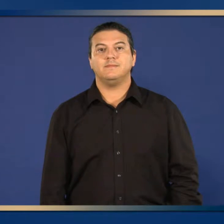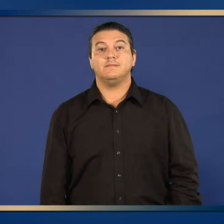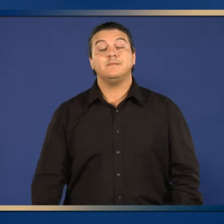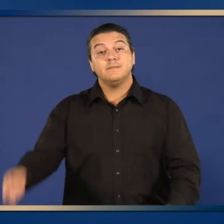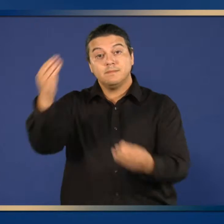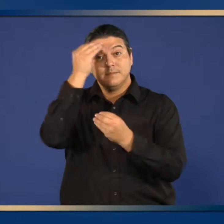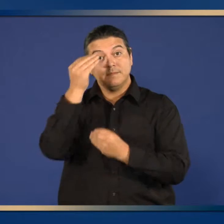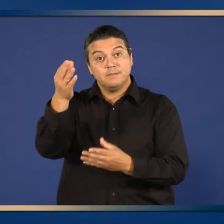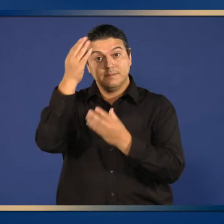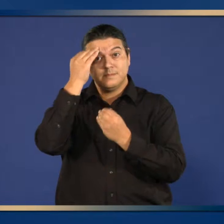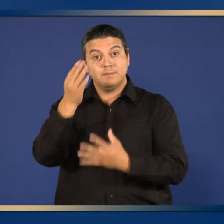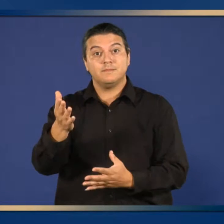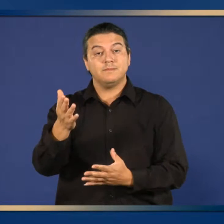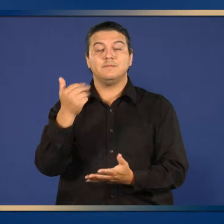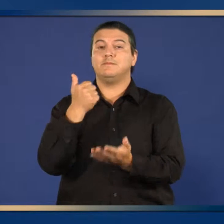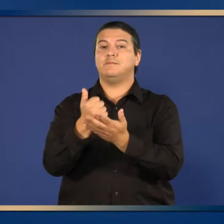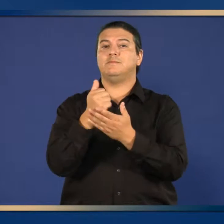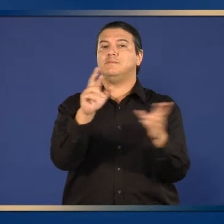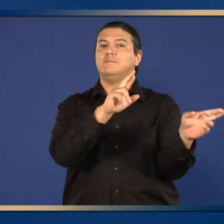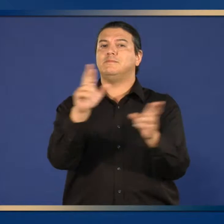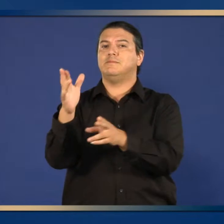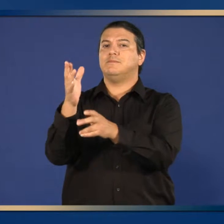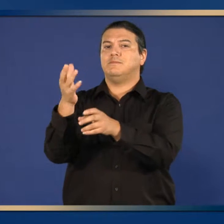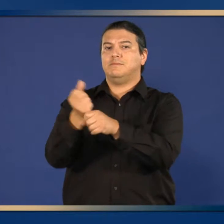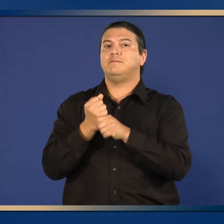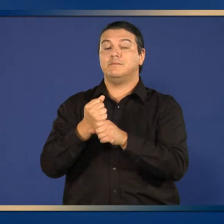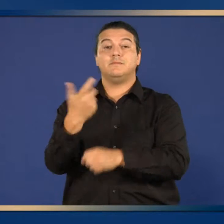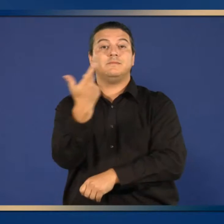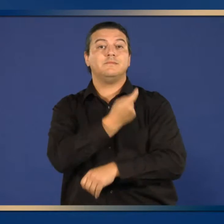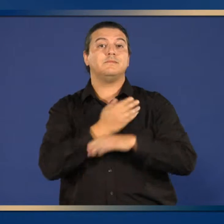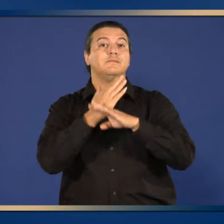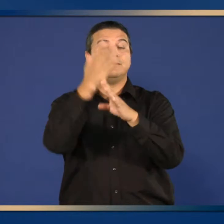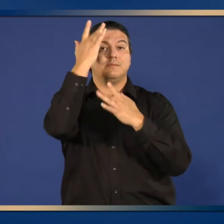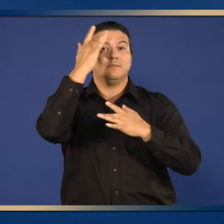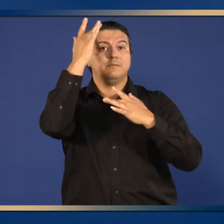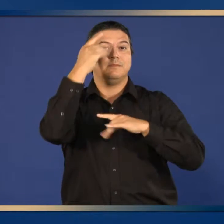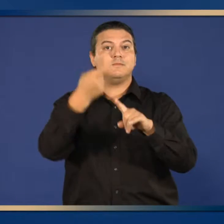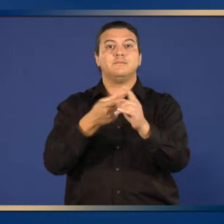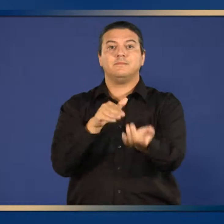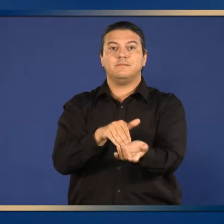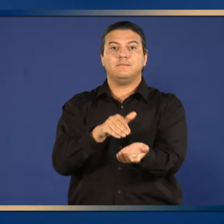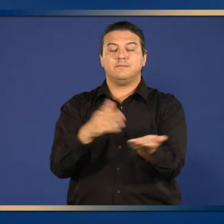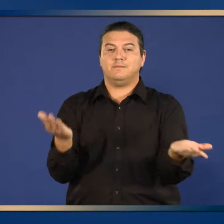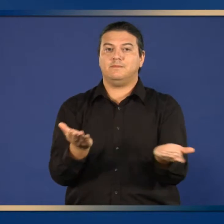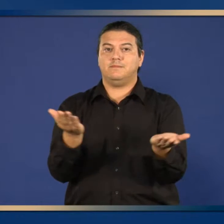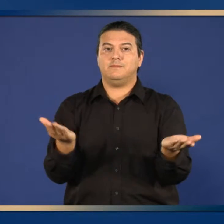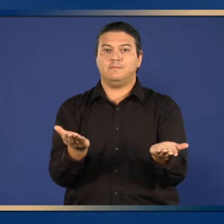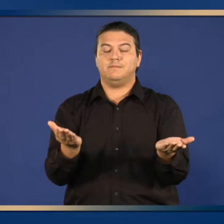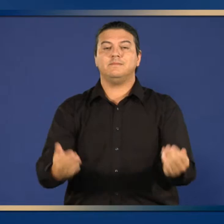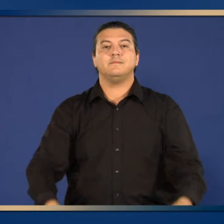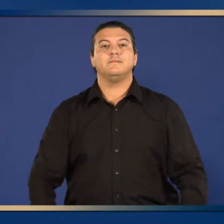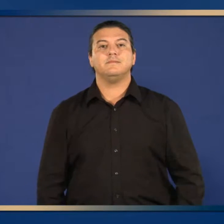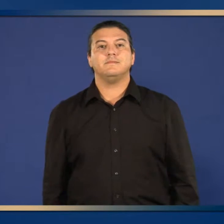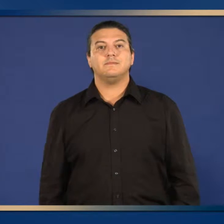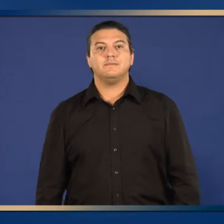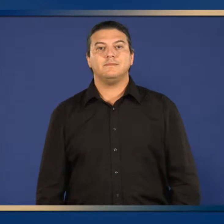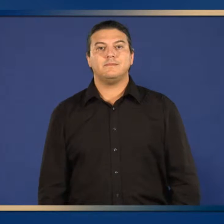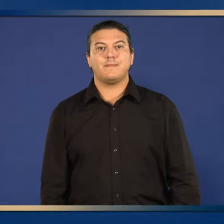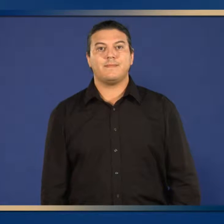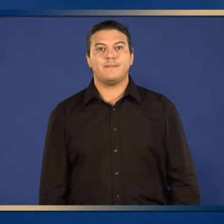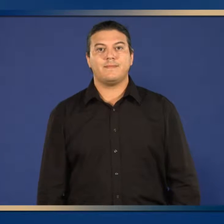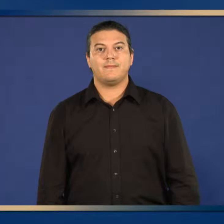The following information will help you prepare to receive the vaccine from the professionals here who are involved in